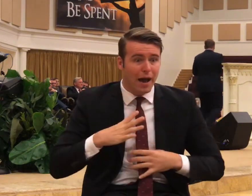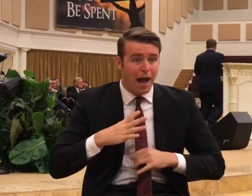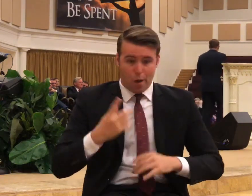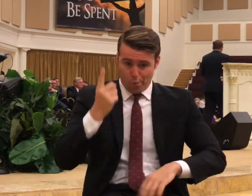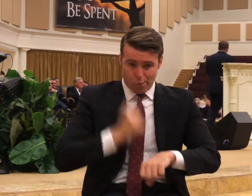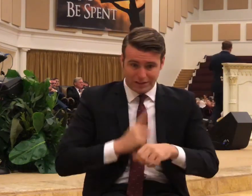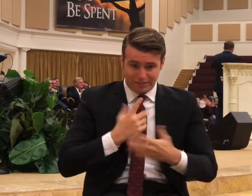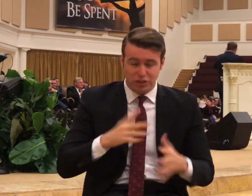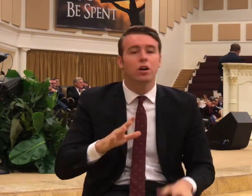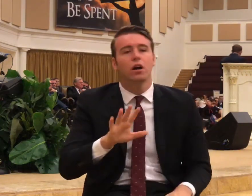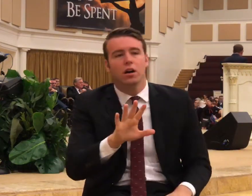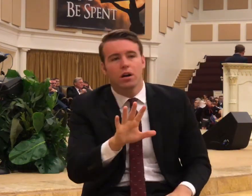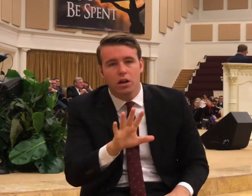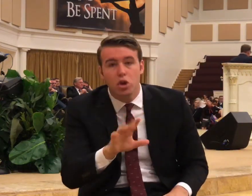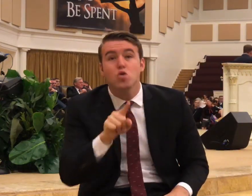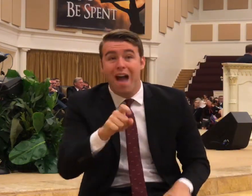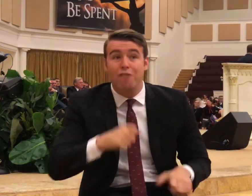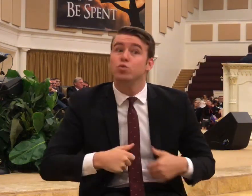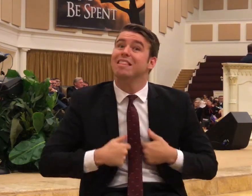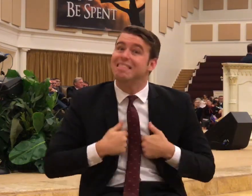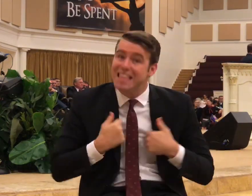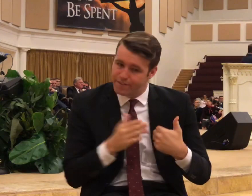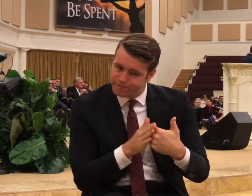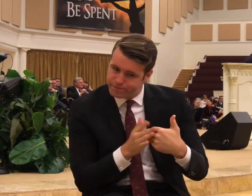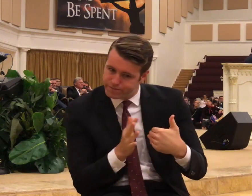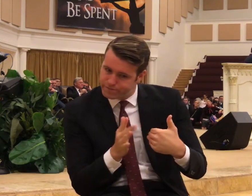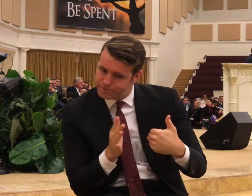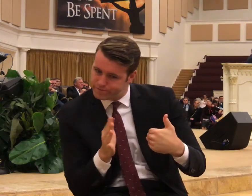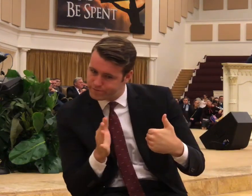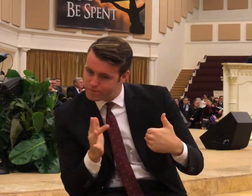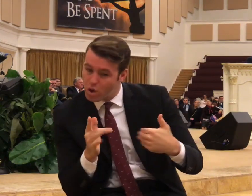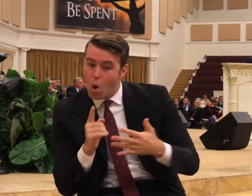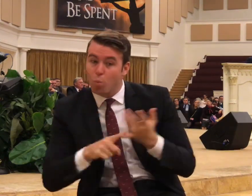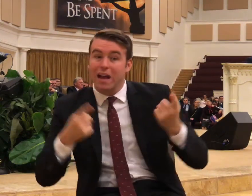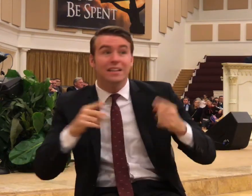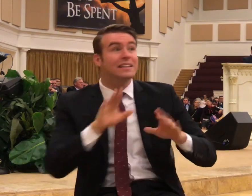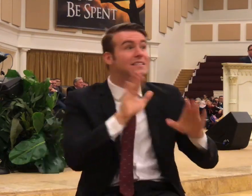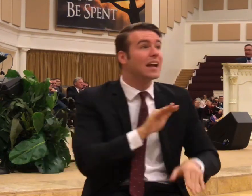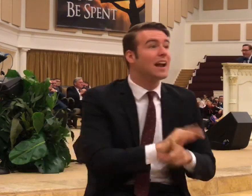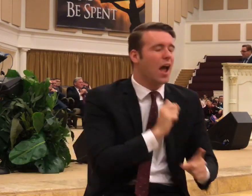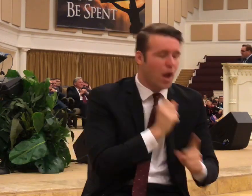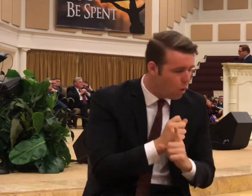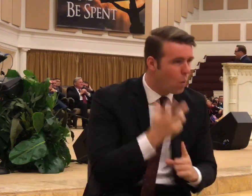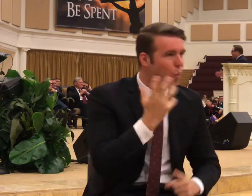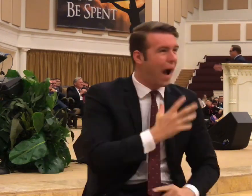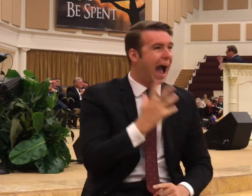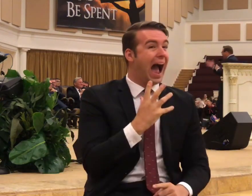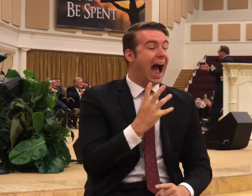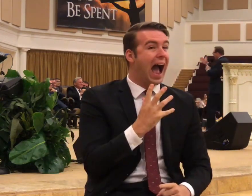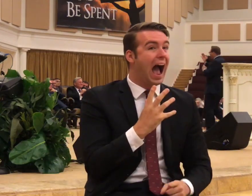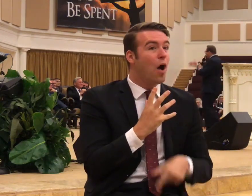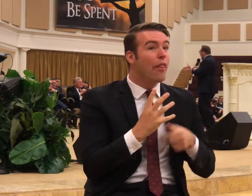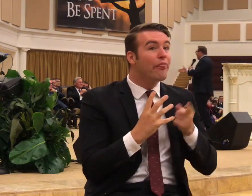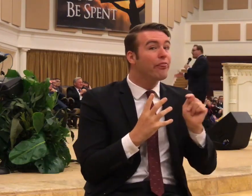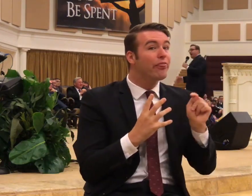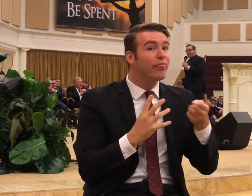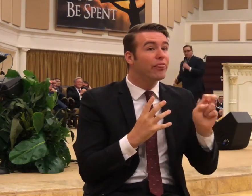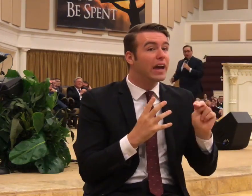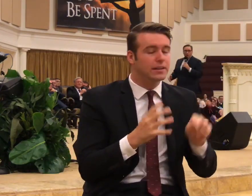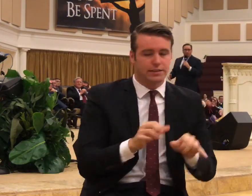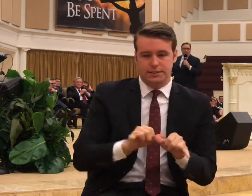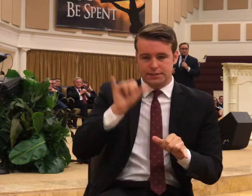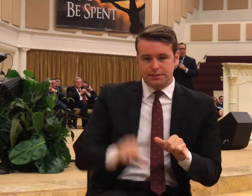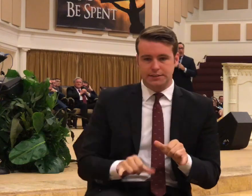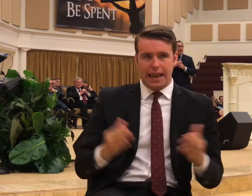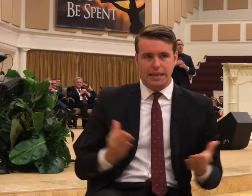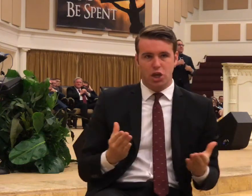understand something. You're going to have to live a little while with what happened to you on Sunday night. You're going to have to stay on the shining path, as